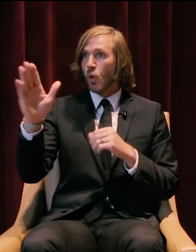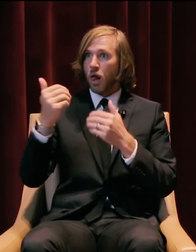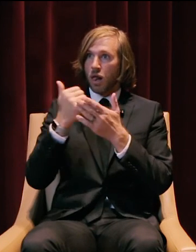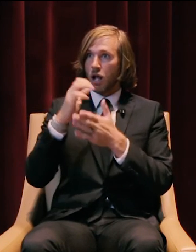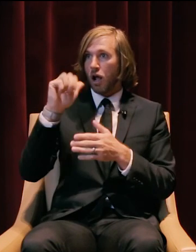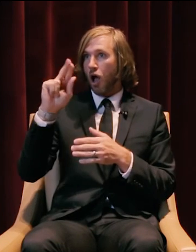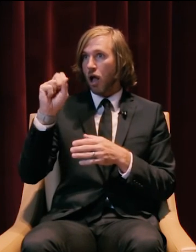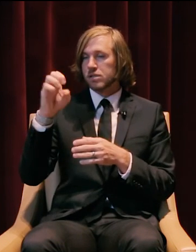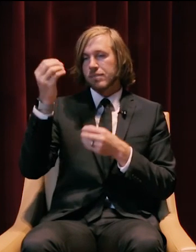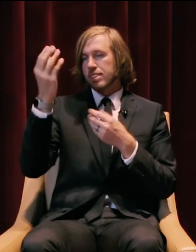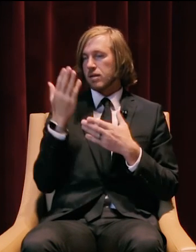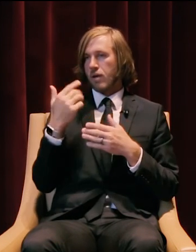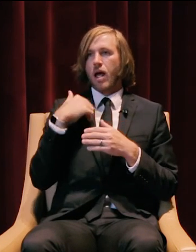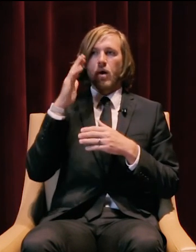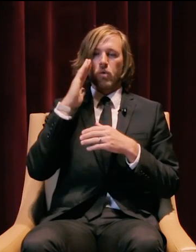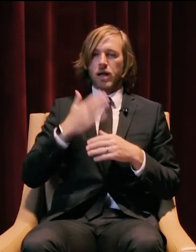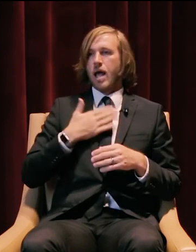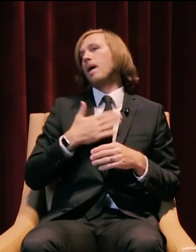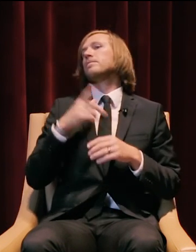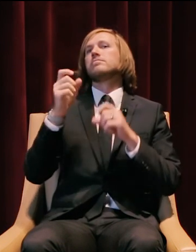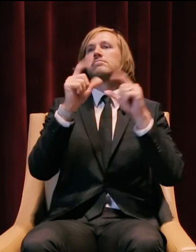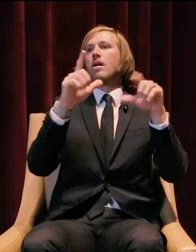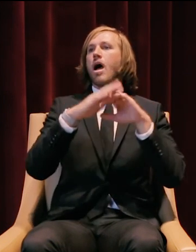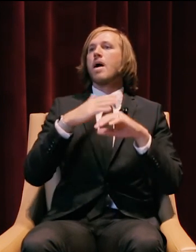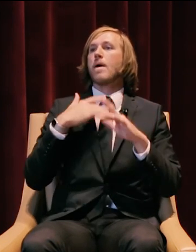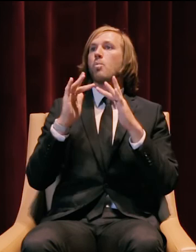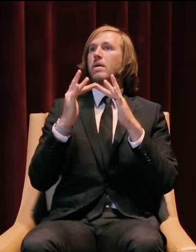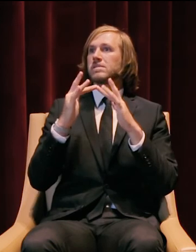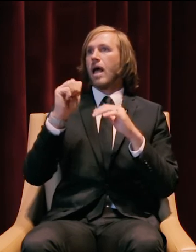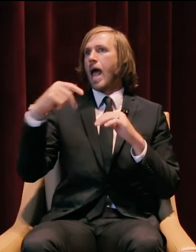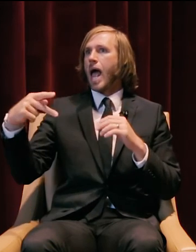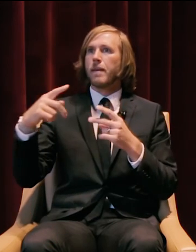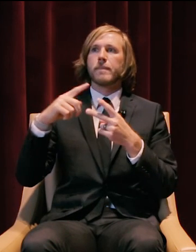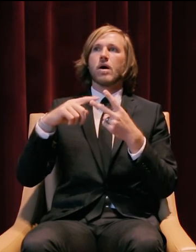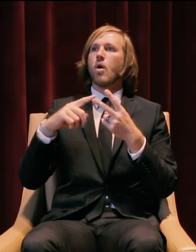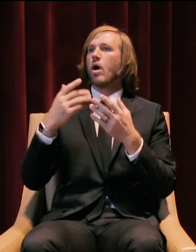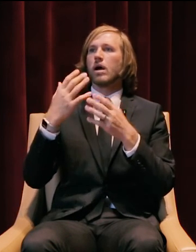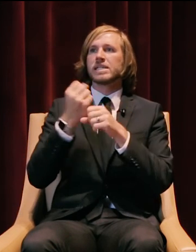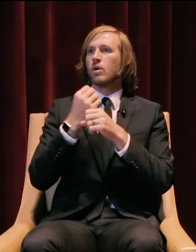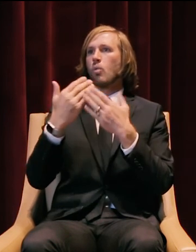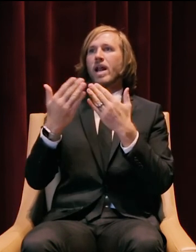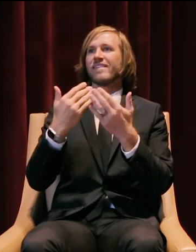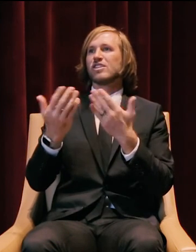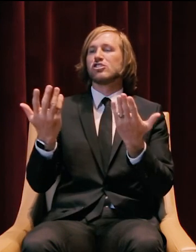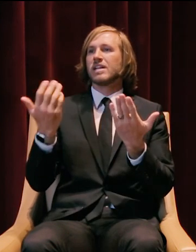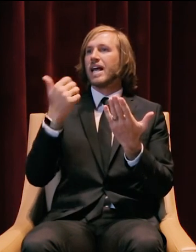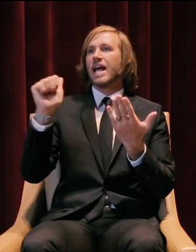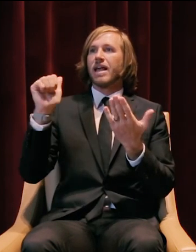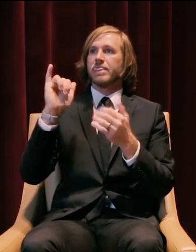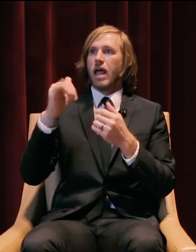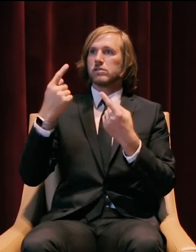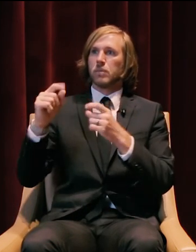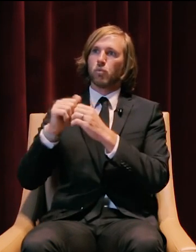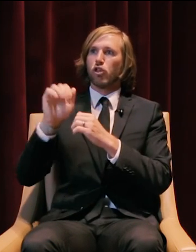cause, please let us know. I'll be happy to put you up on the website, app, or get anything that's